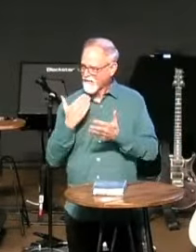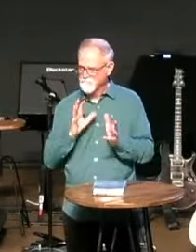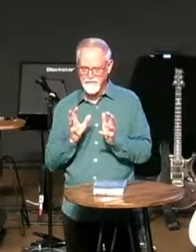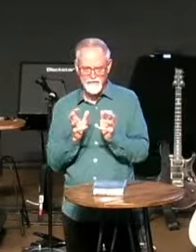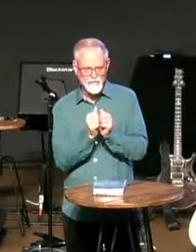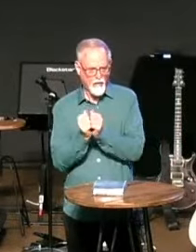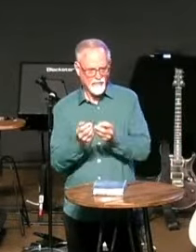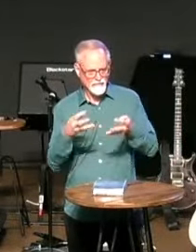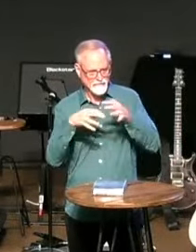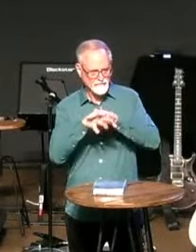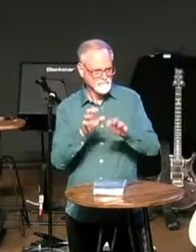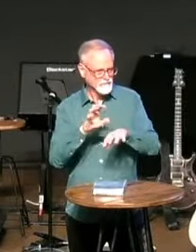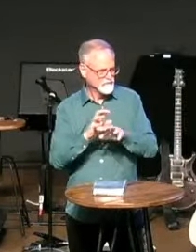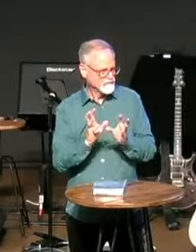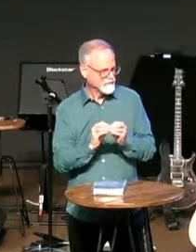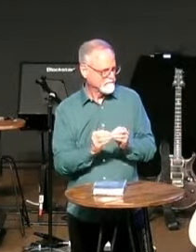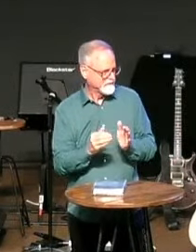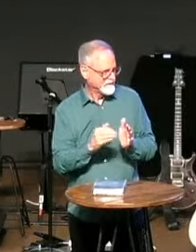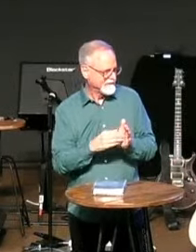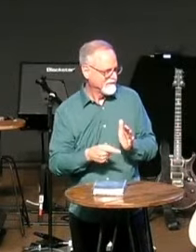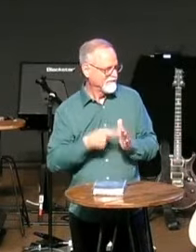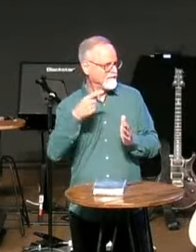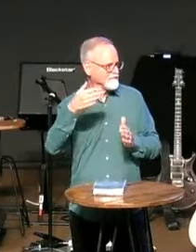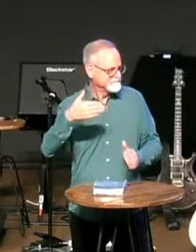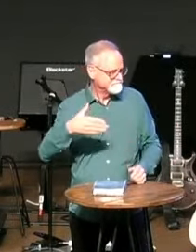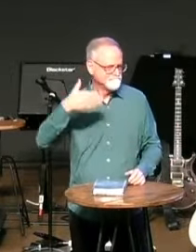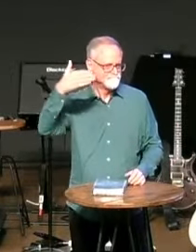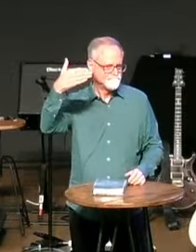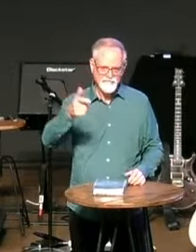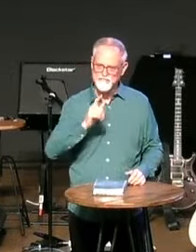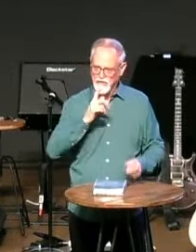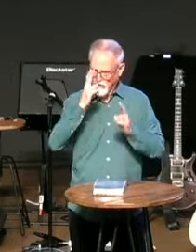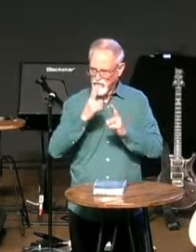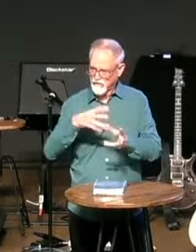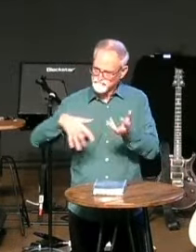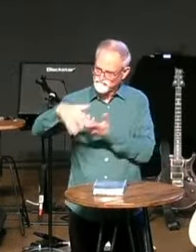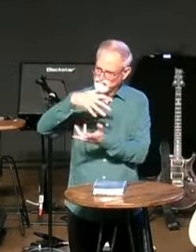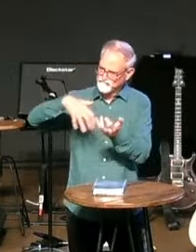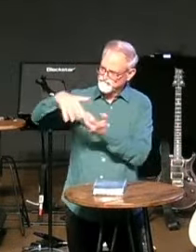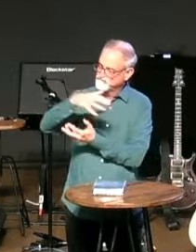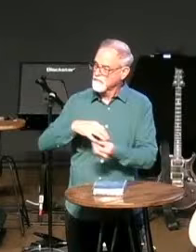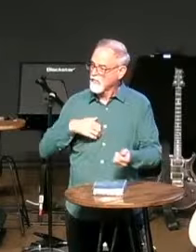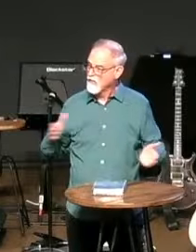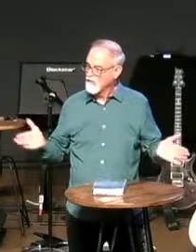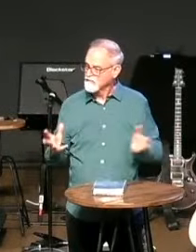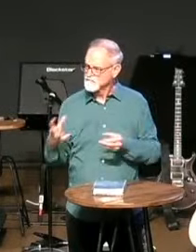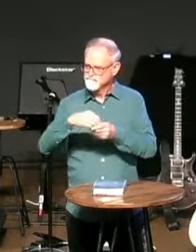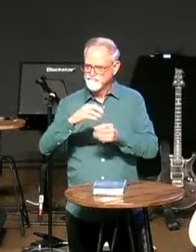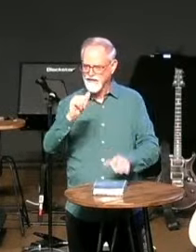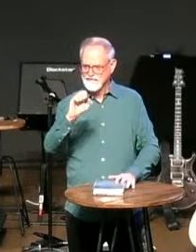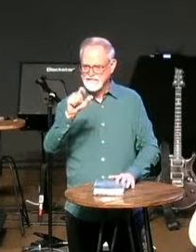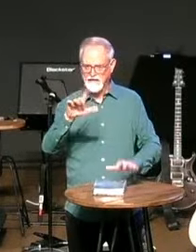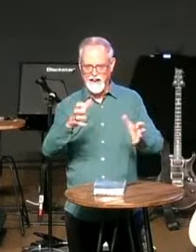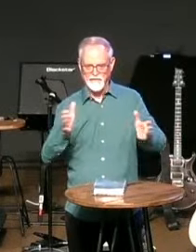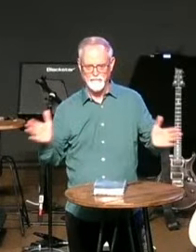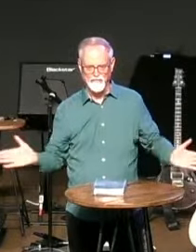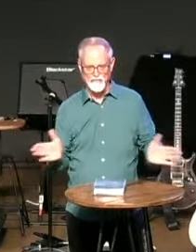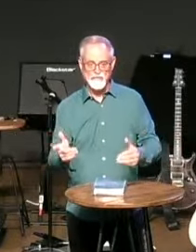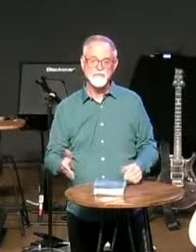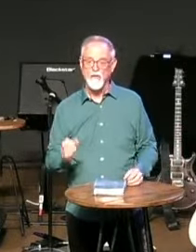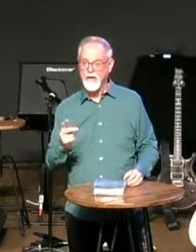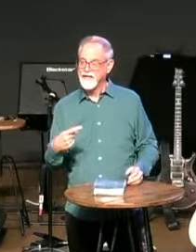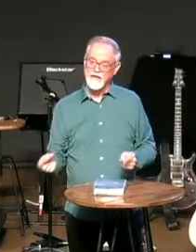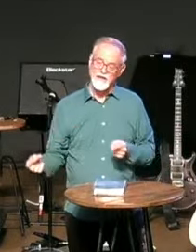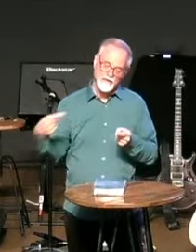Hello, everyone. Hello. So thankful to be together in combined services. We don't get to do it often, but it's truly an honor